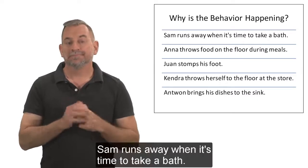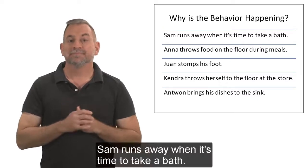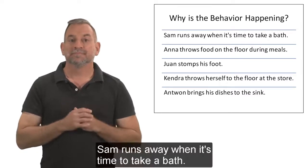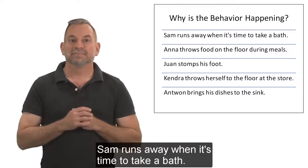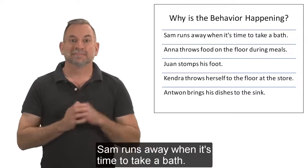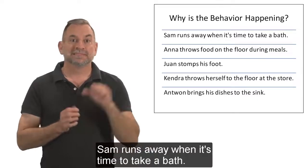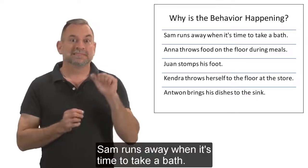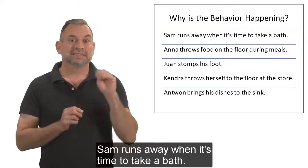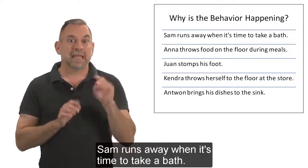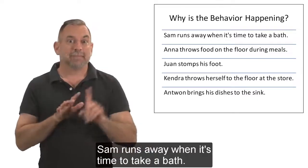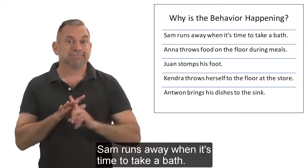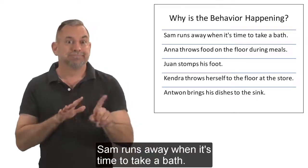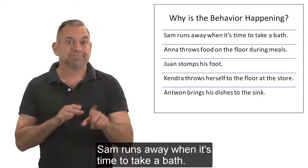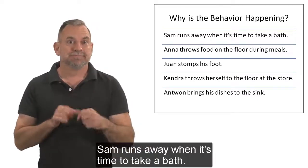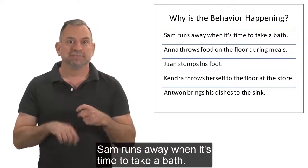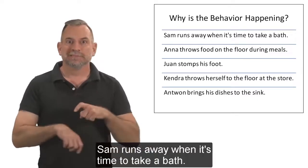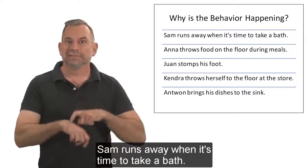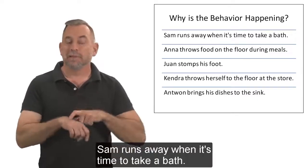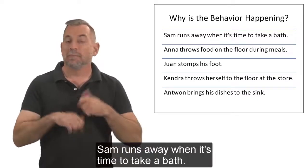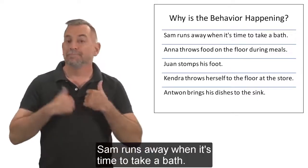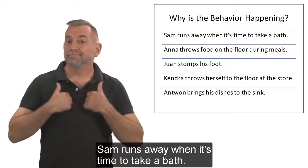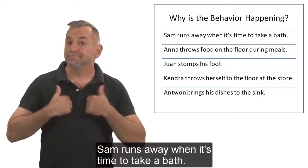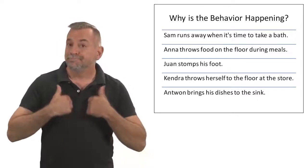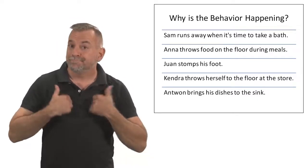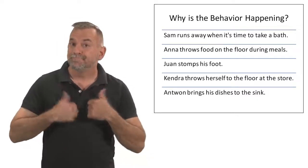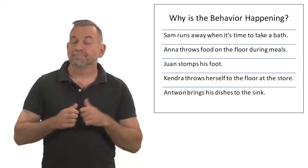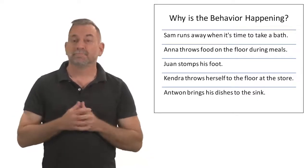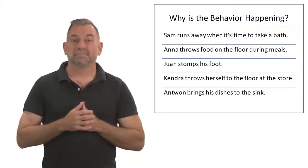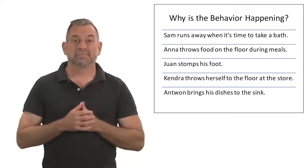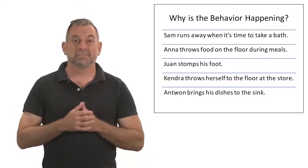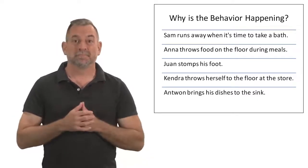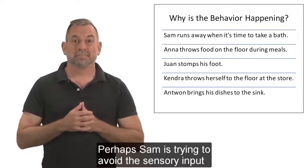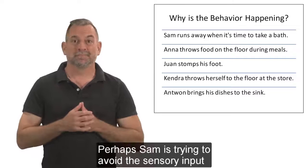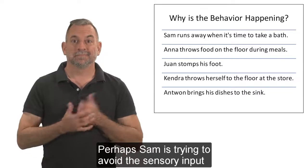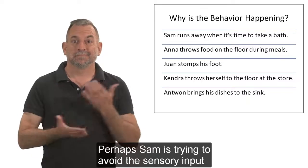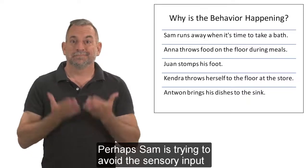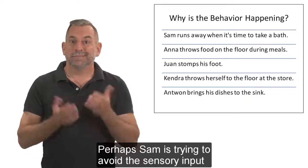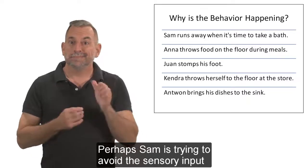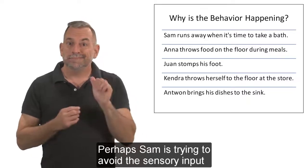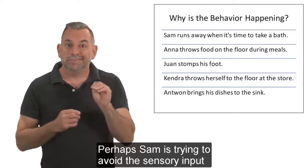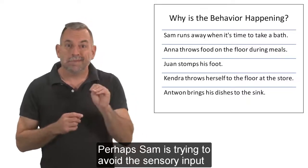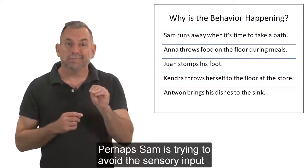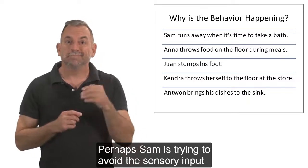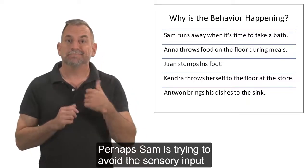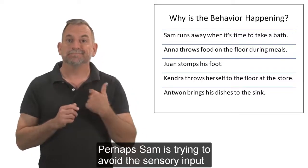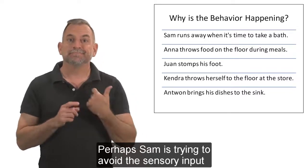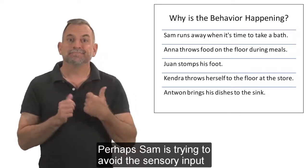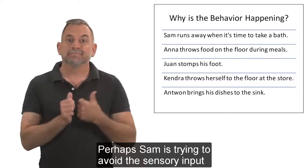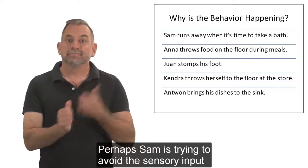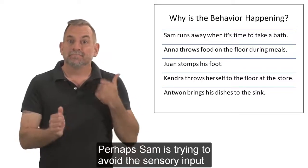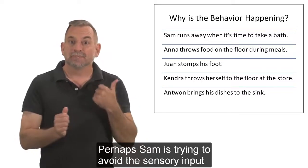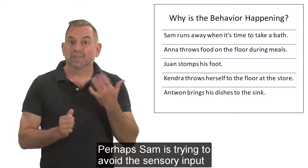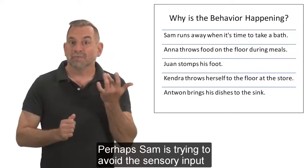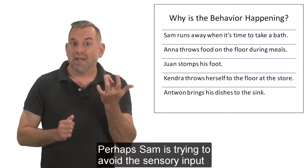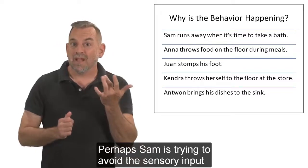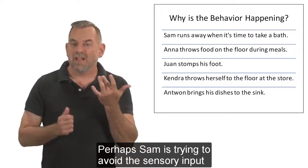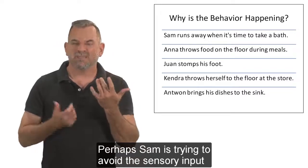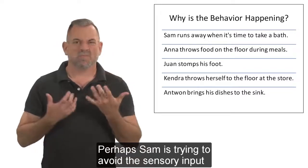Sam runs away when it's time to take a bath. Perhaps Sam is trying to avoid